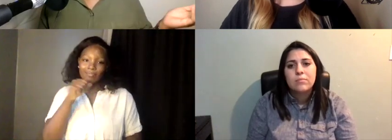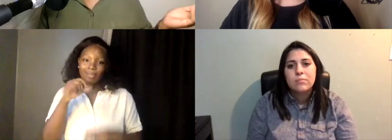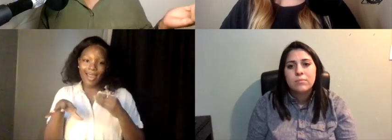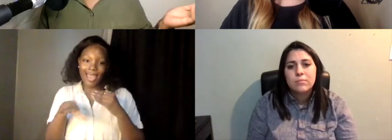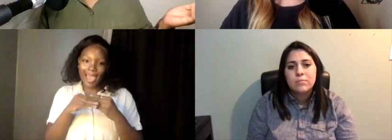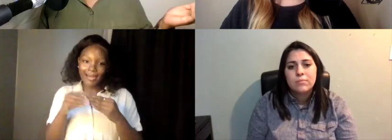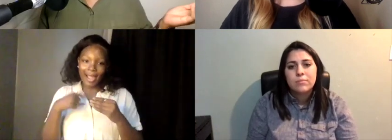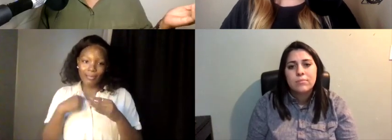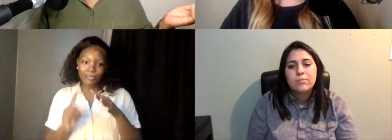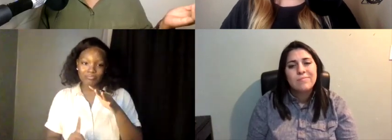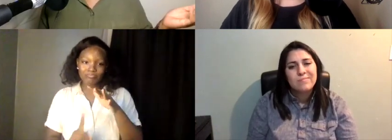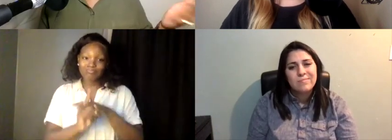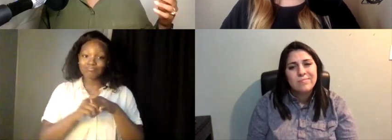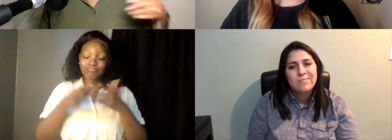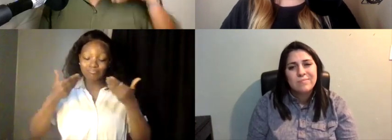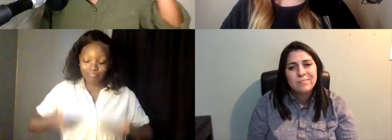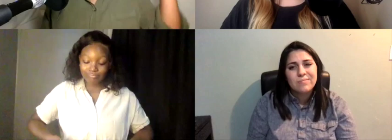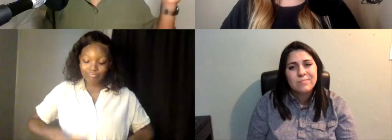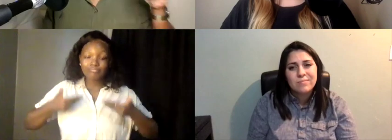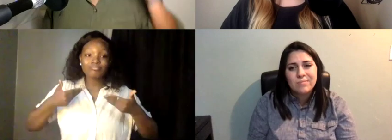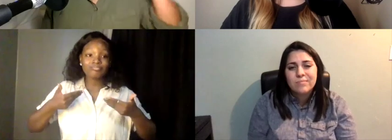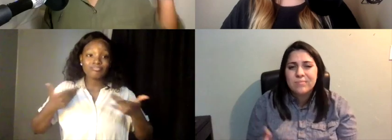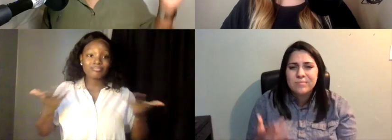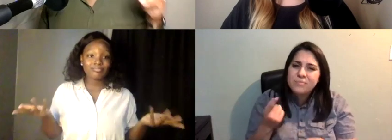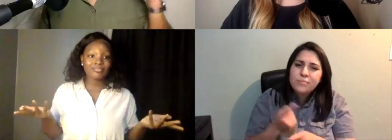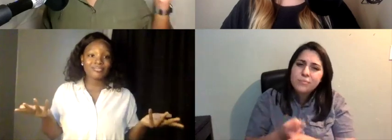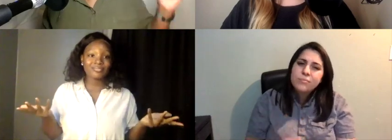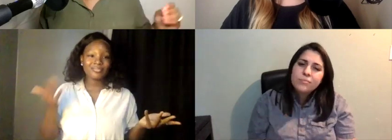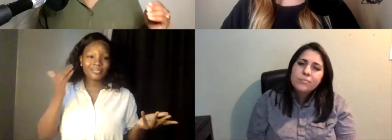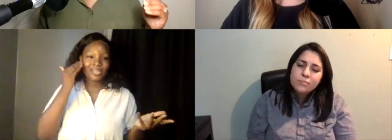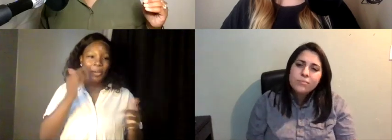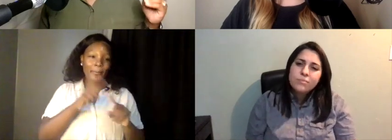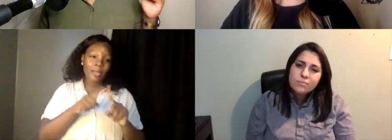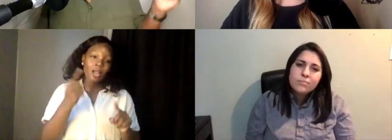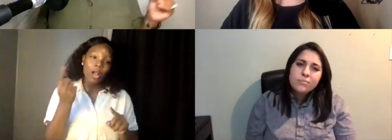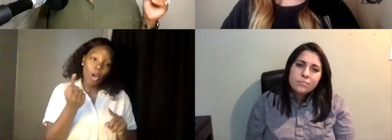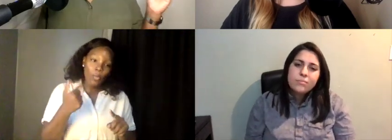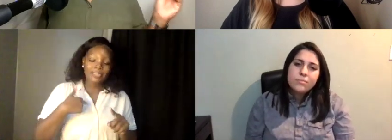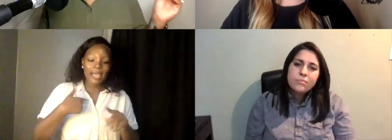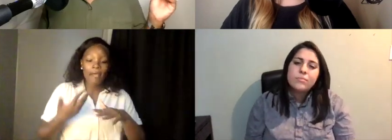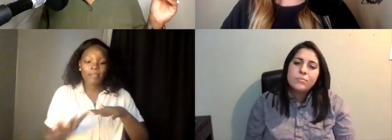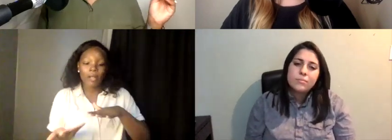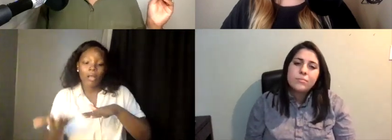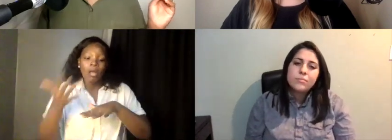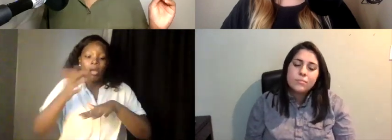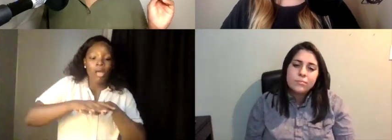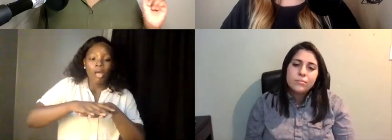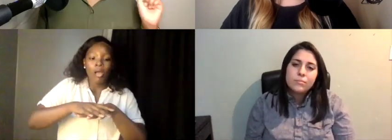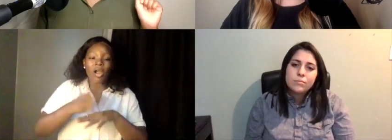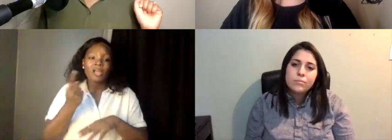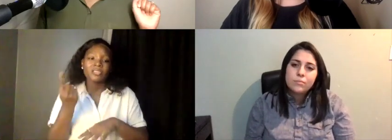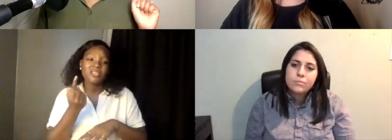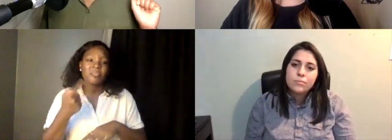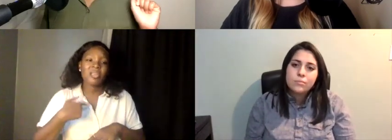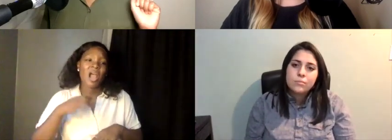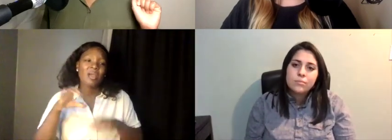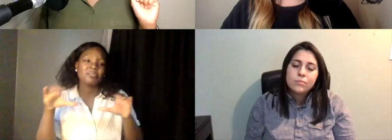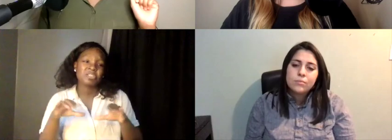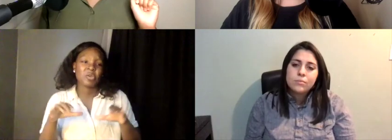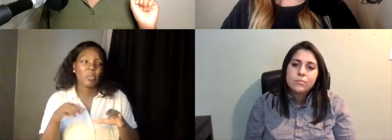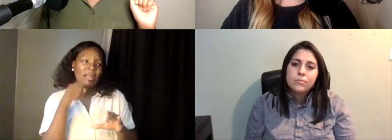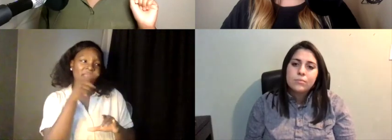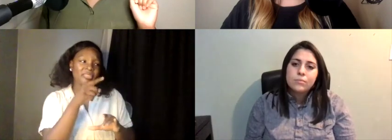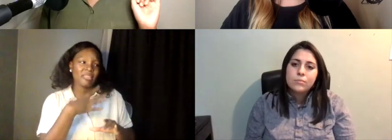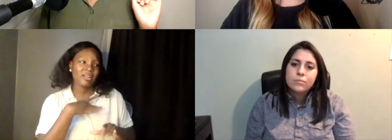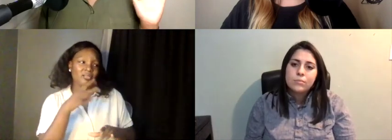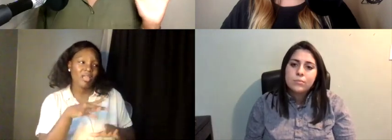myself, right? But there's just always, like, this other layer of something that I'm doing that's really just, like making